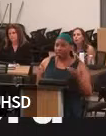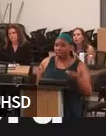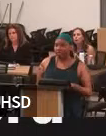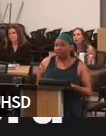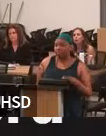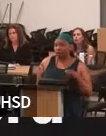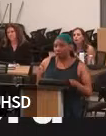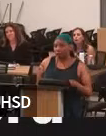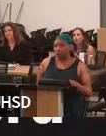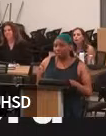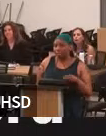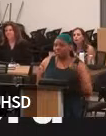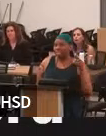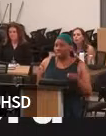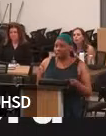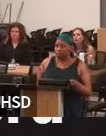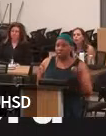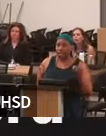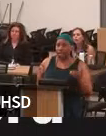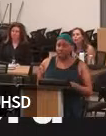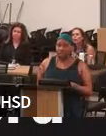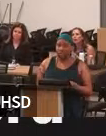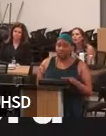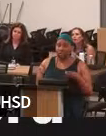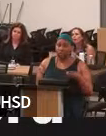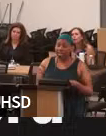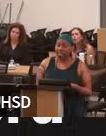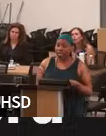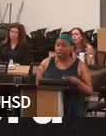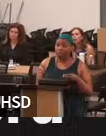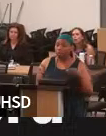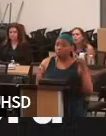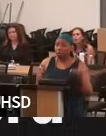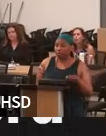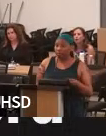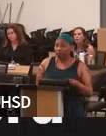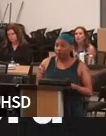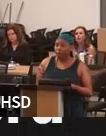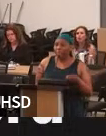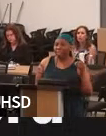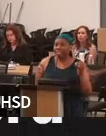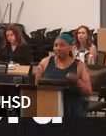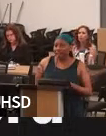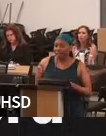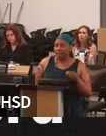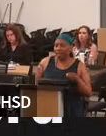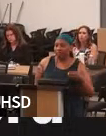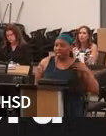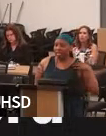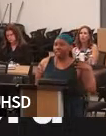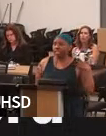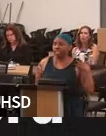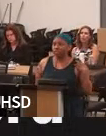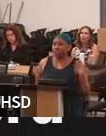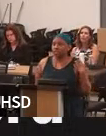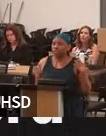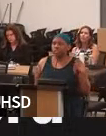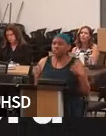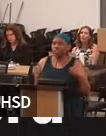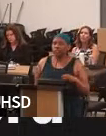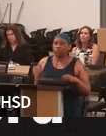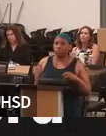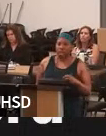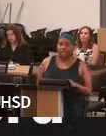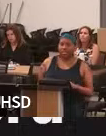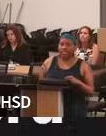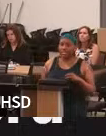5 times a day while I'm at work. This type of behavior needs to be addressed in a more pointed manner by staff, admin, and district so